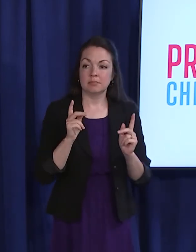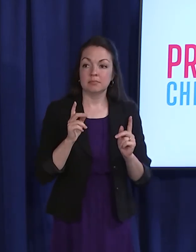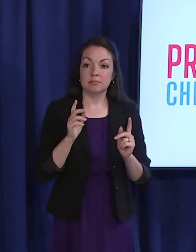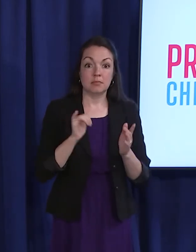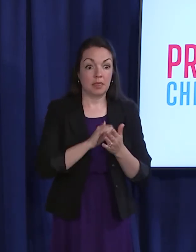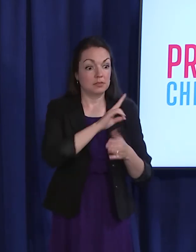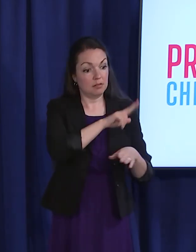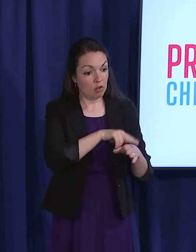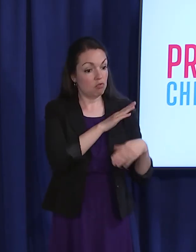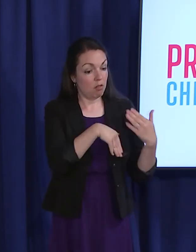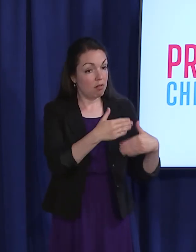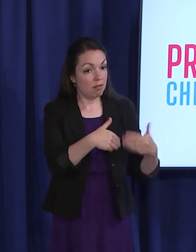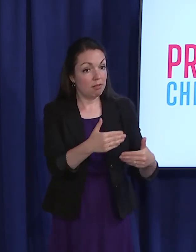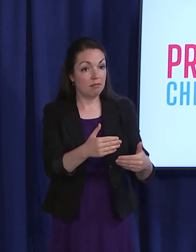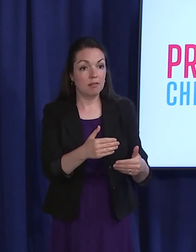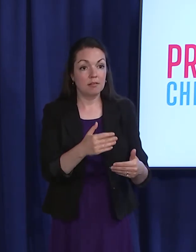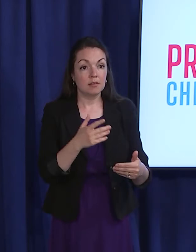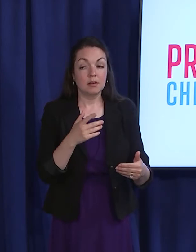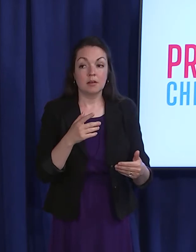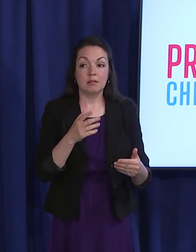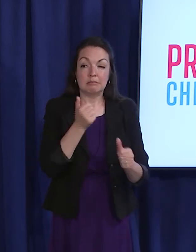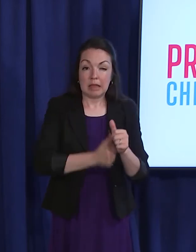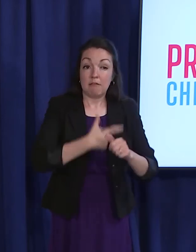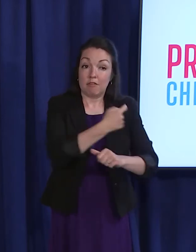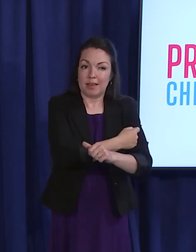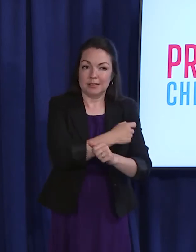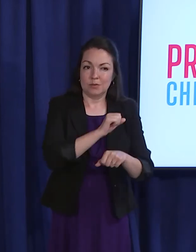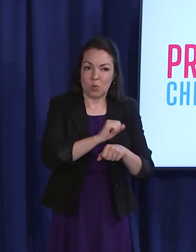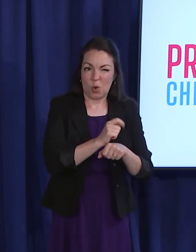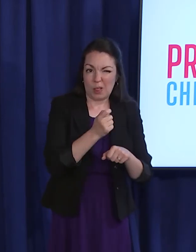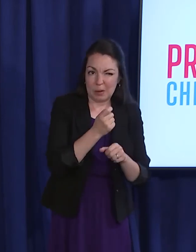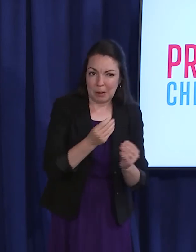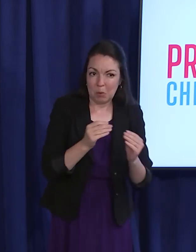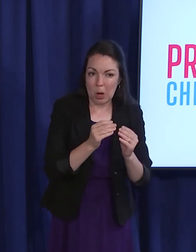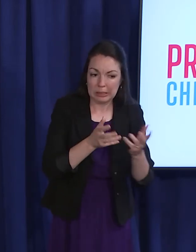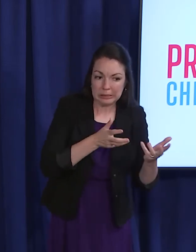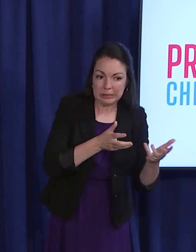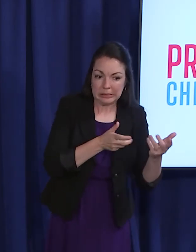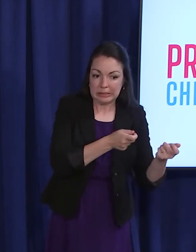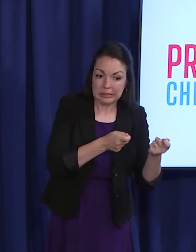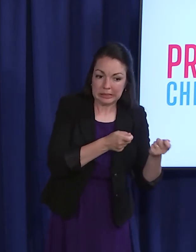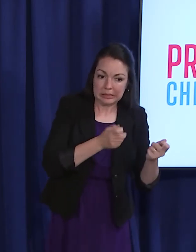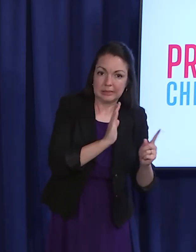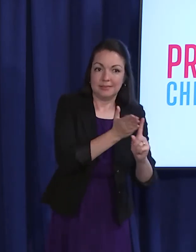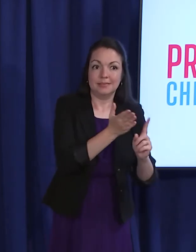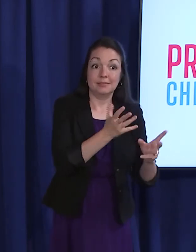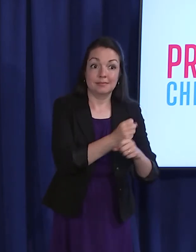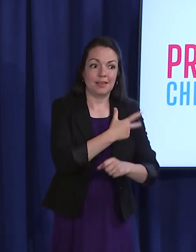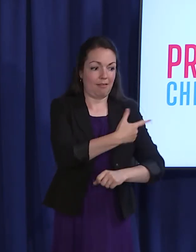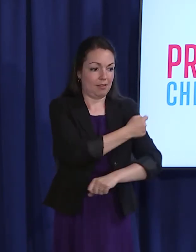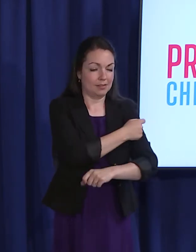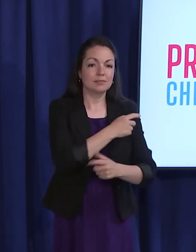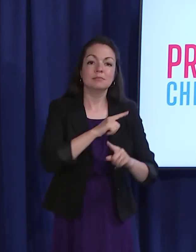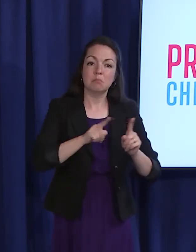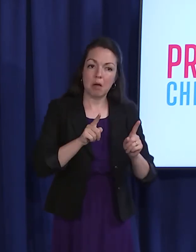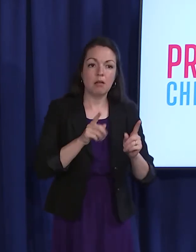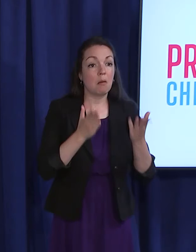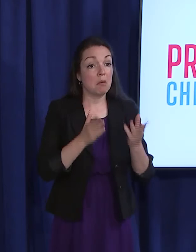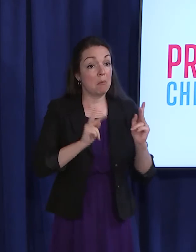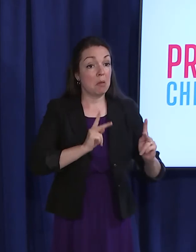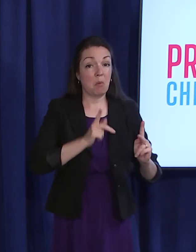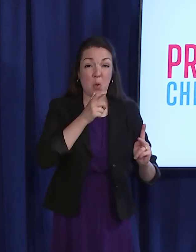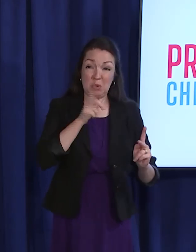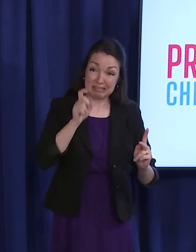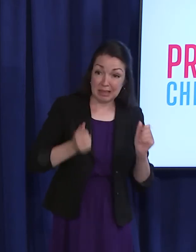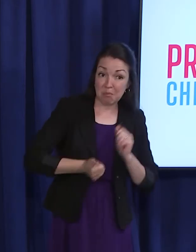gets harder every vaccine we work a little bit harder for at this point, but it also means often that we're vaccinating people who perhaps most